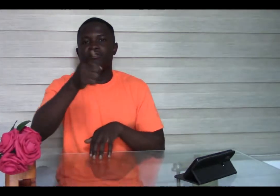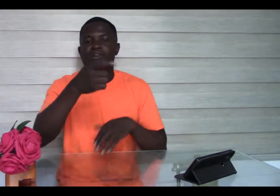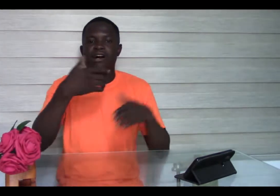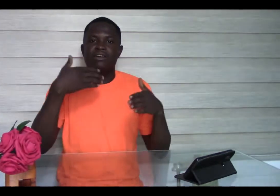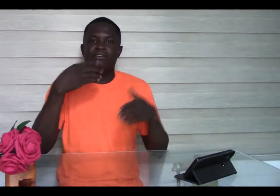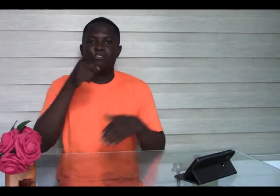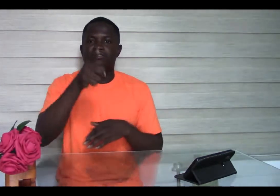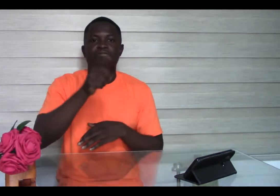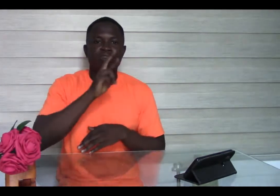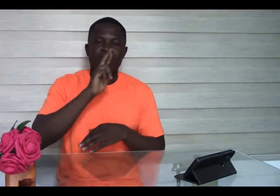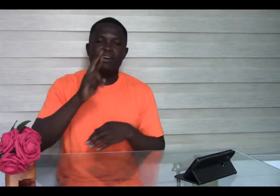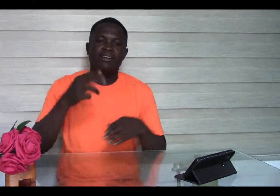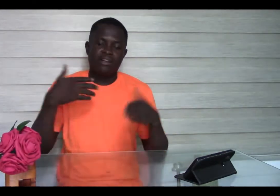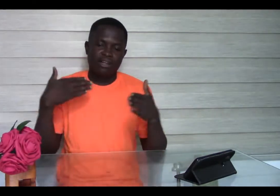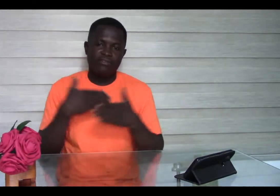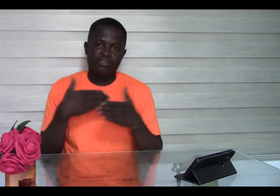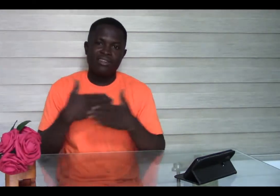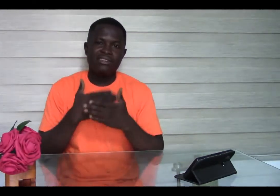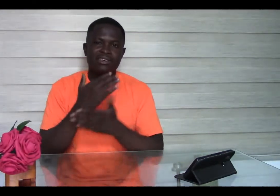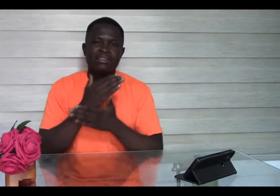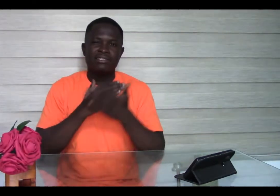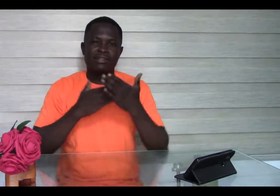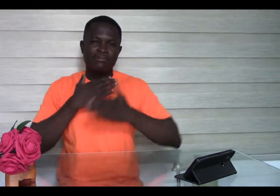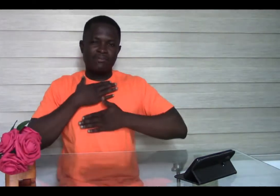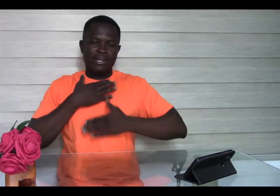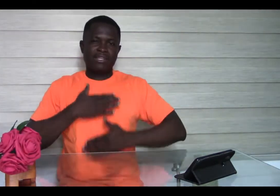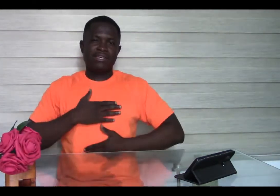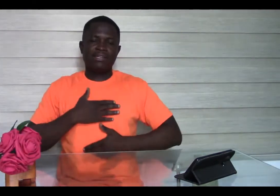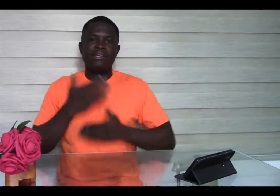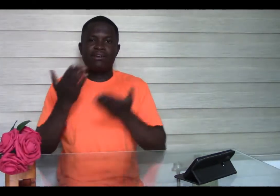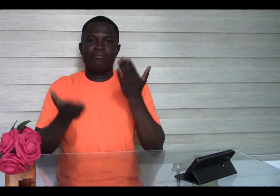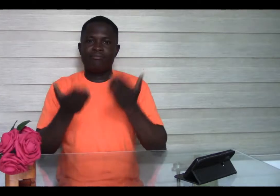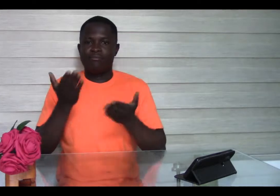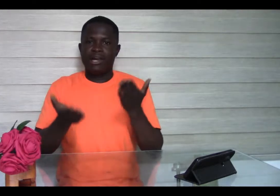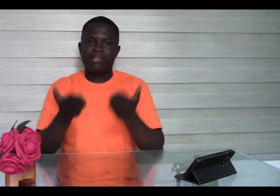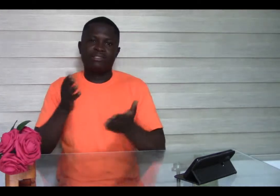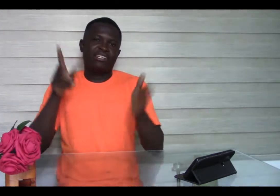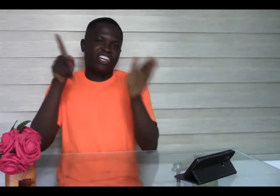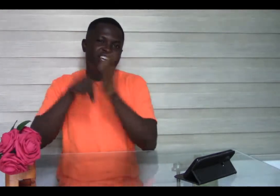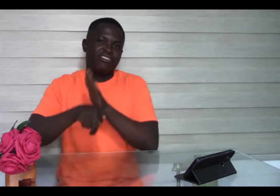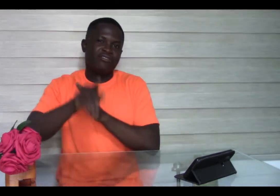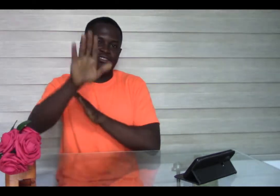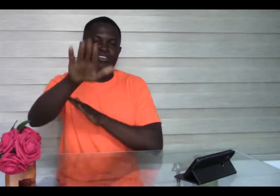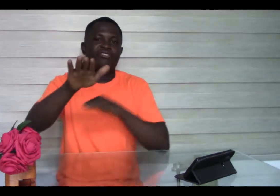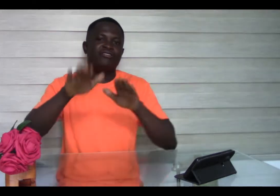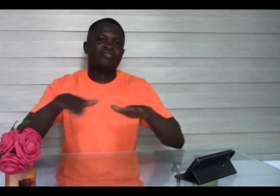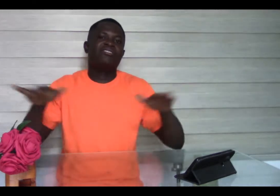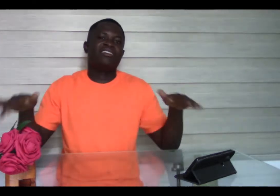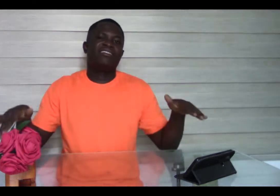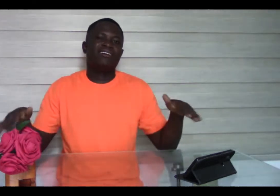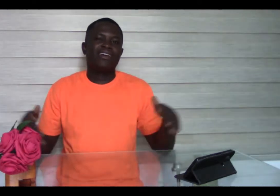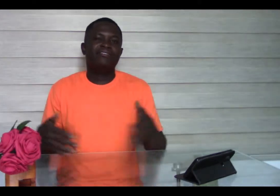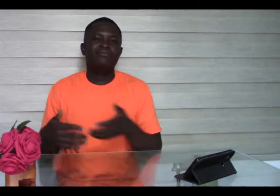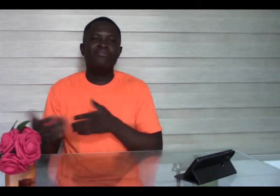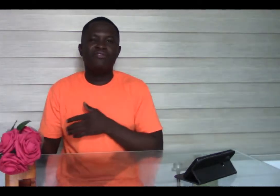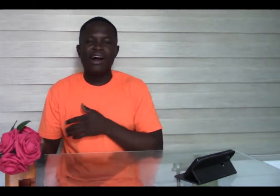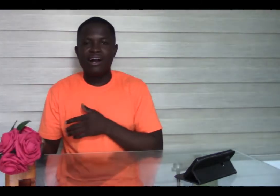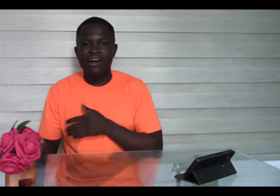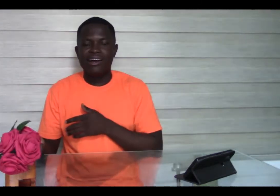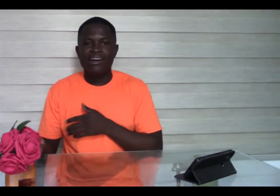are afraid somebody might kill your children. It's too far.